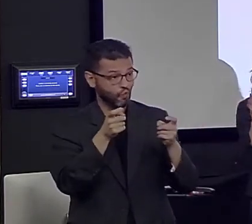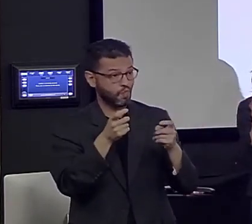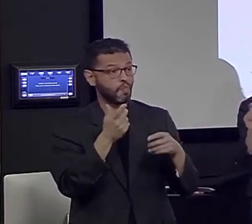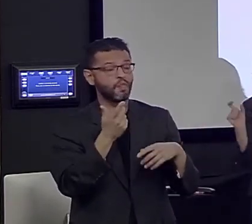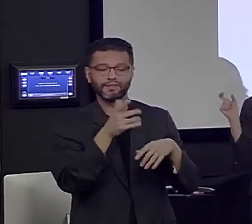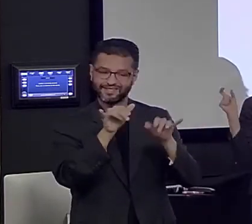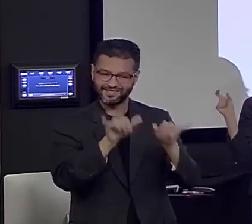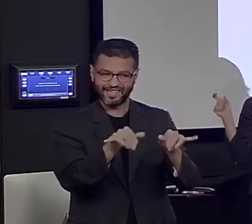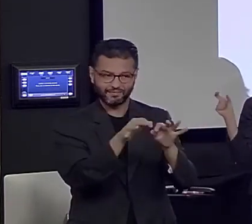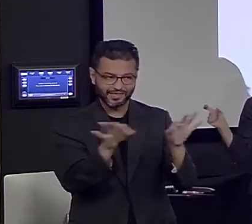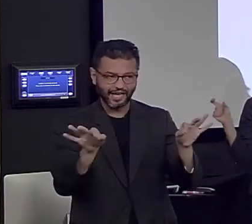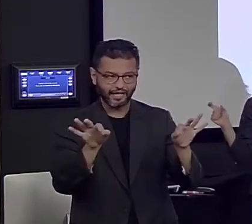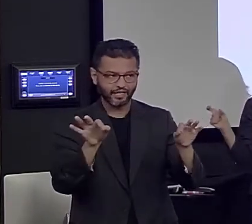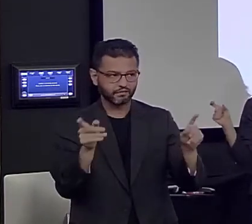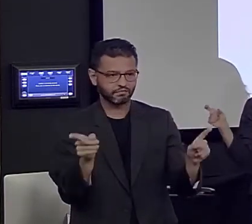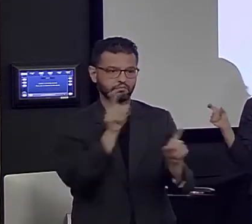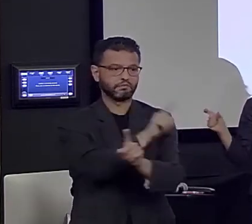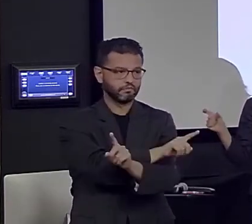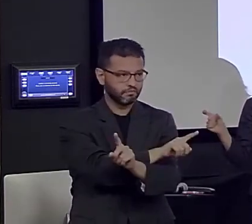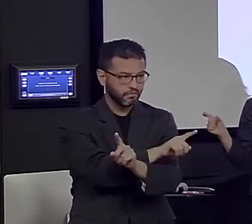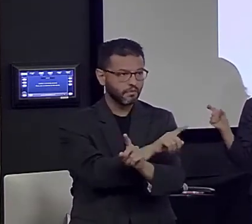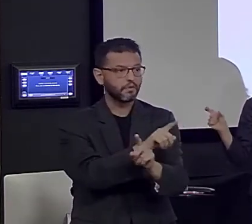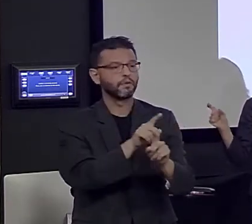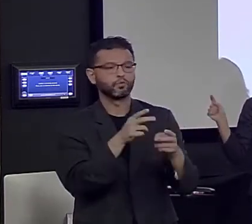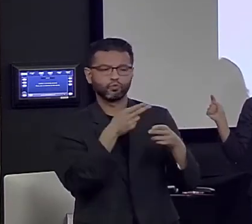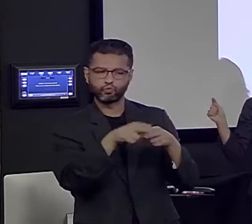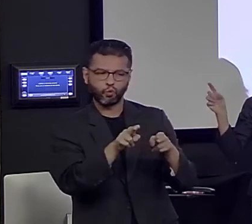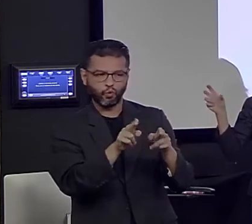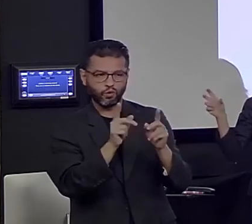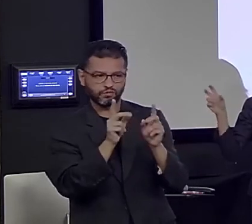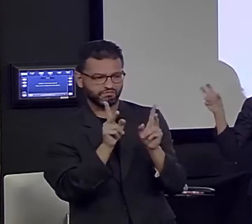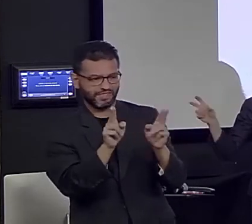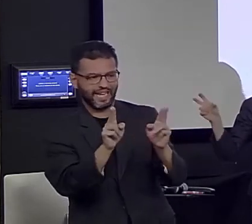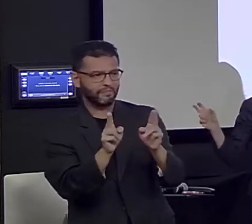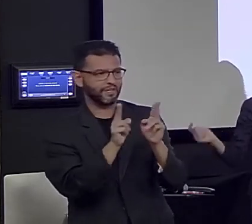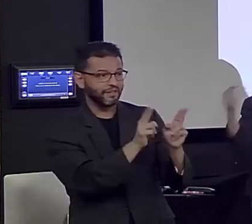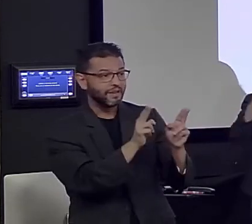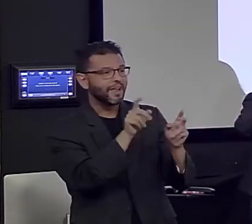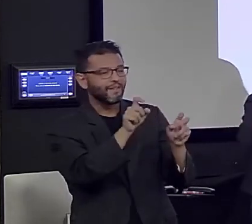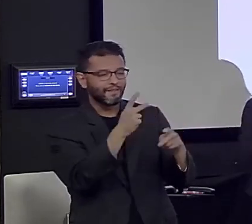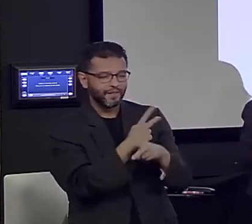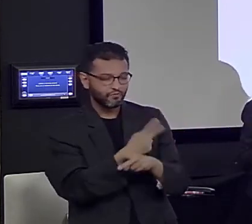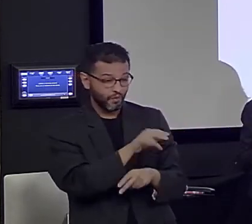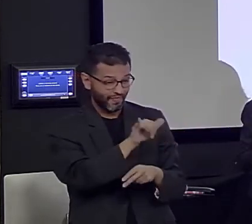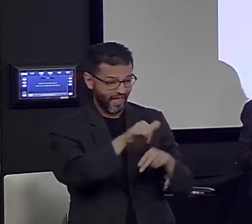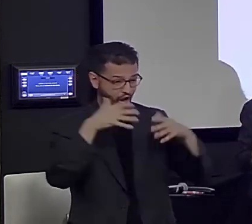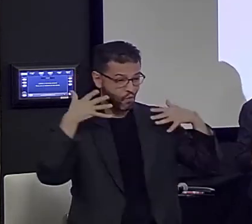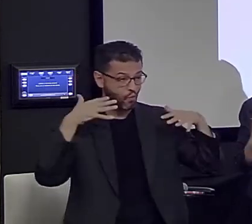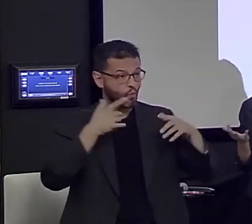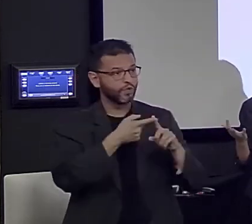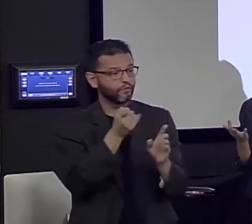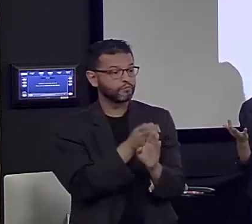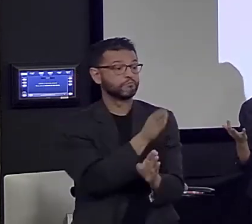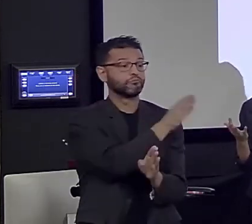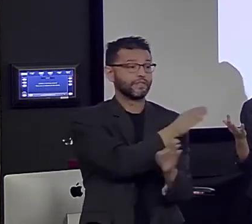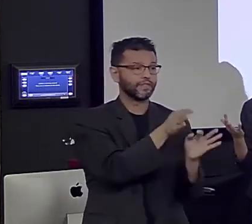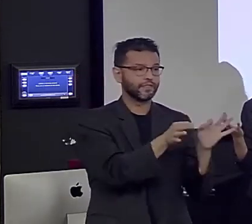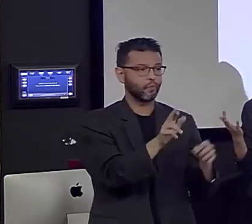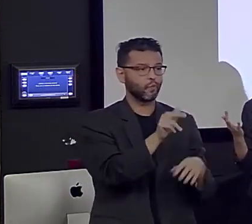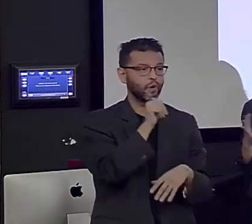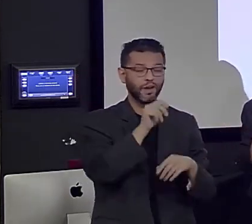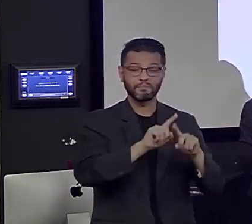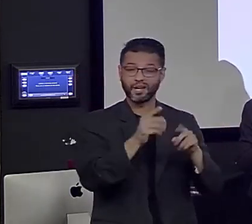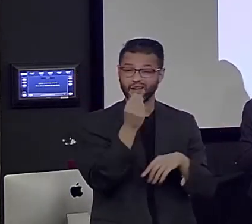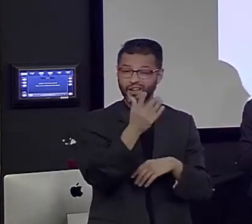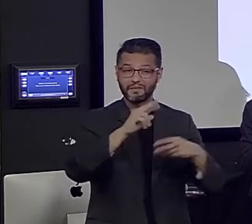sentence backwards and then a short segment of backward speech, and they had to say whether that noise segment came from the previous one. And the thing about backward